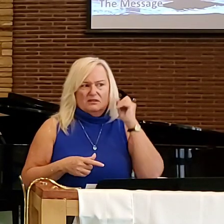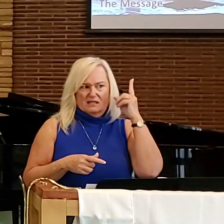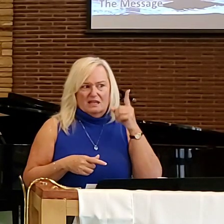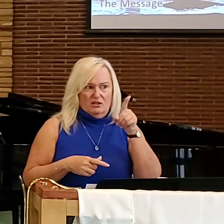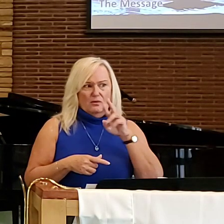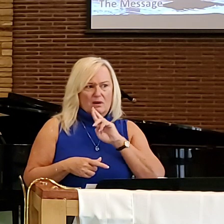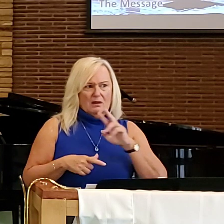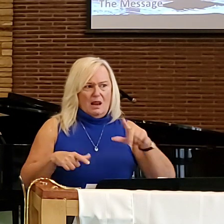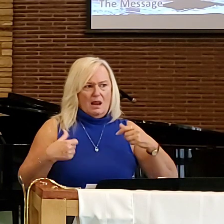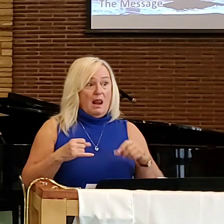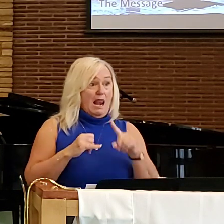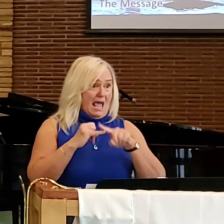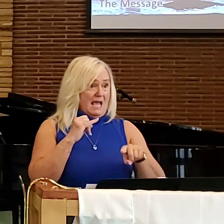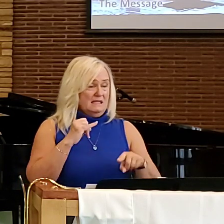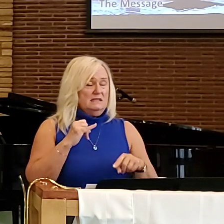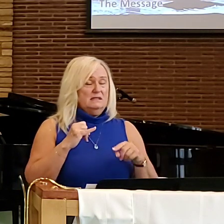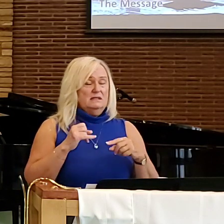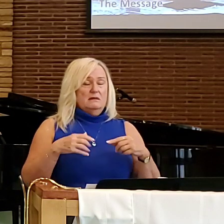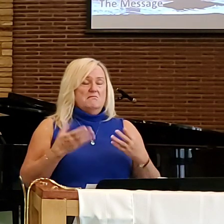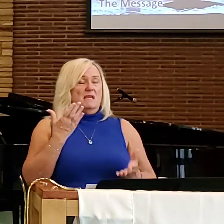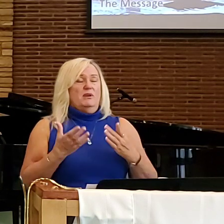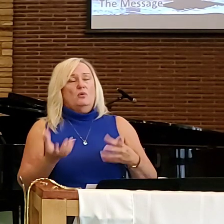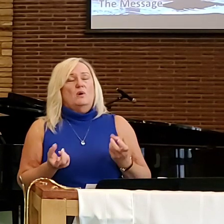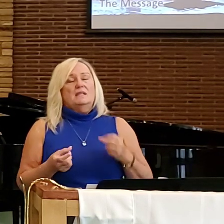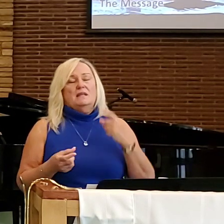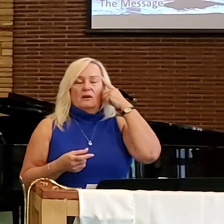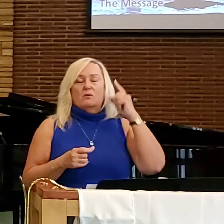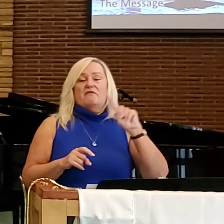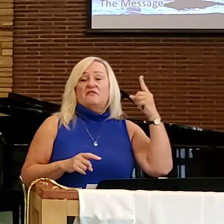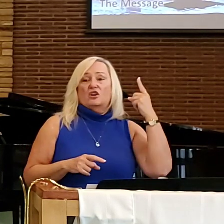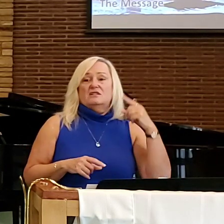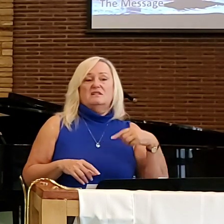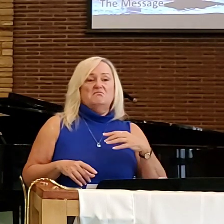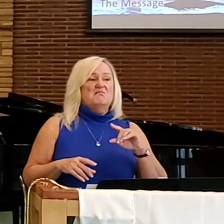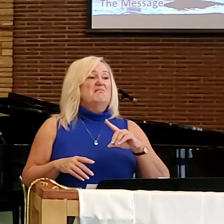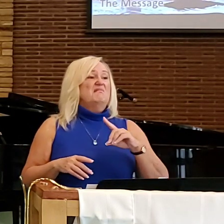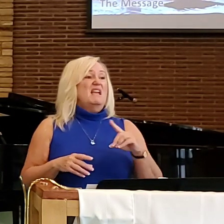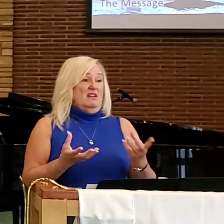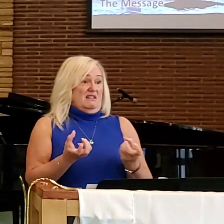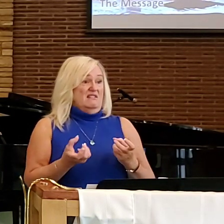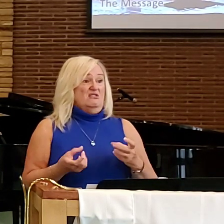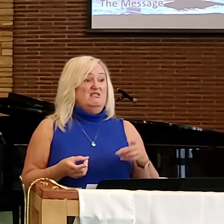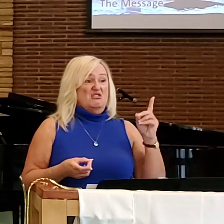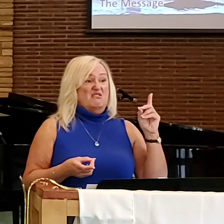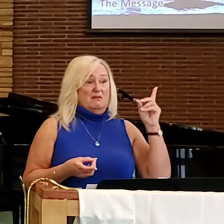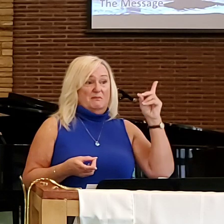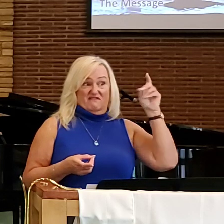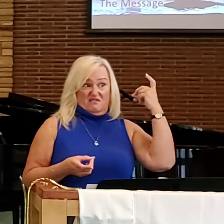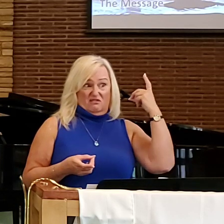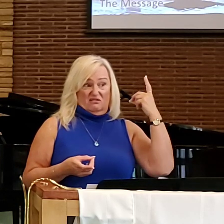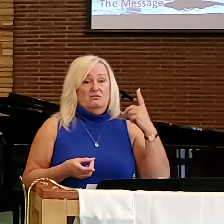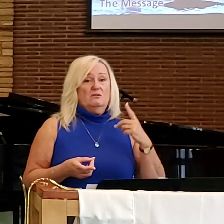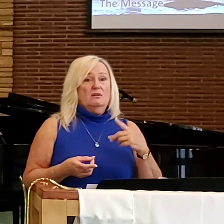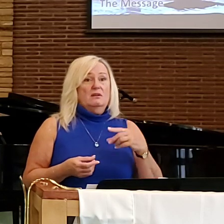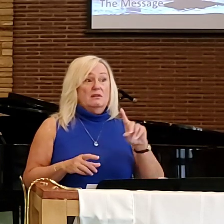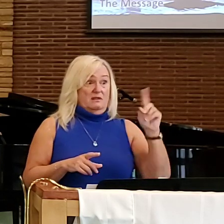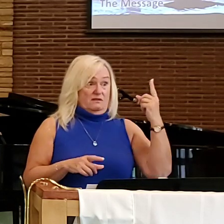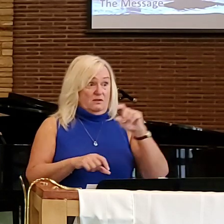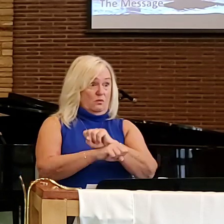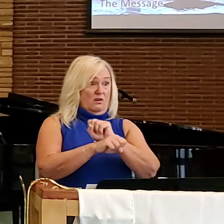last. And while we may want to think that we're first or deserve to be first, those first